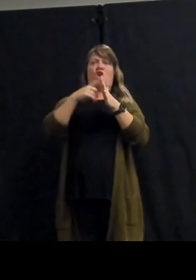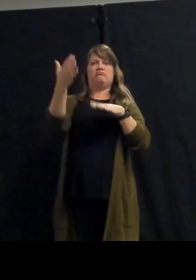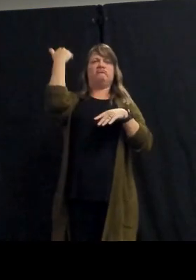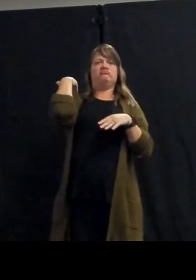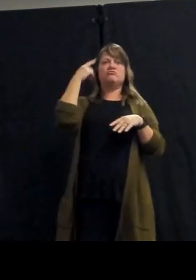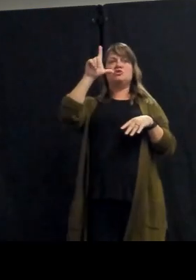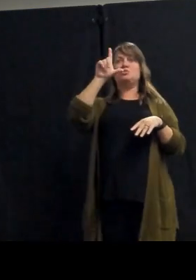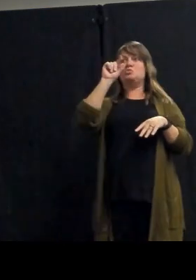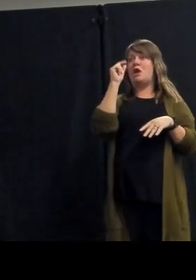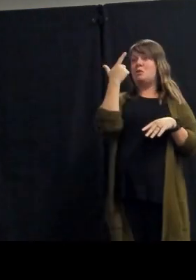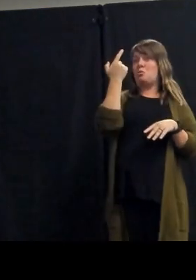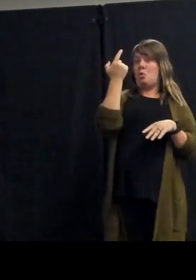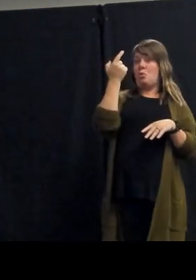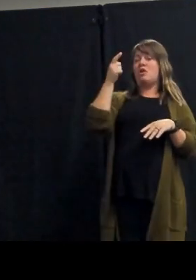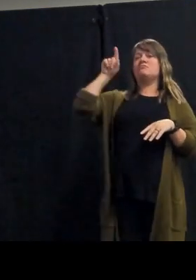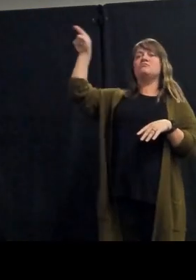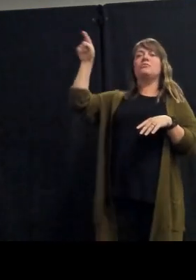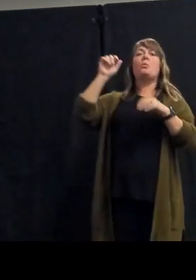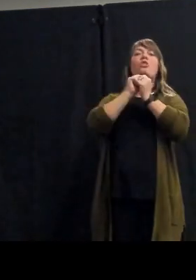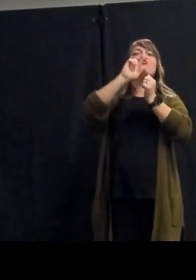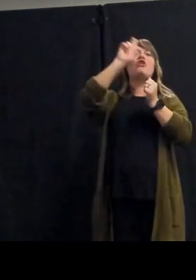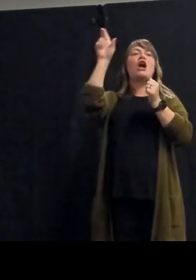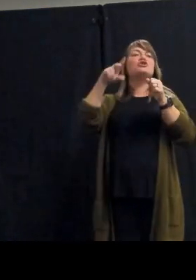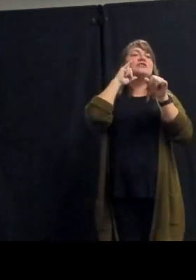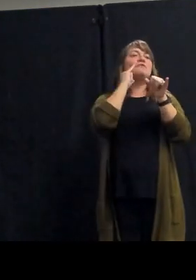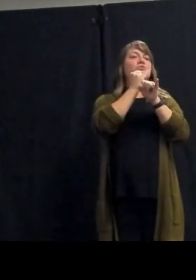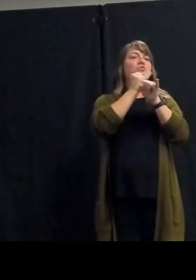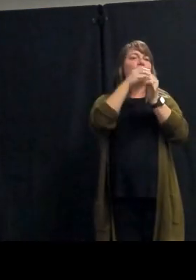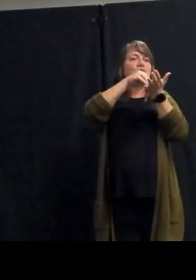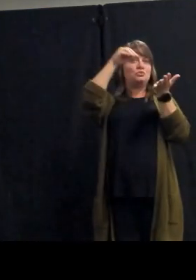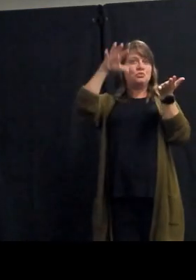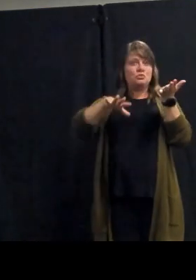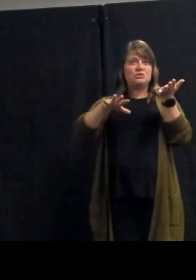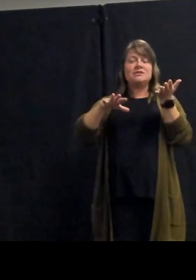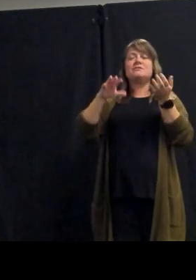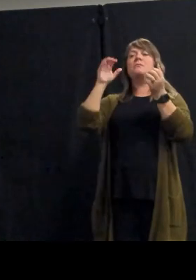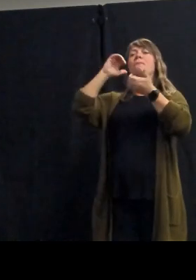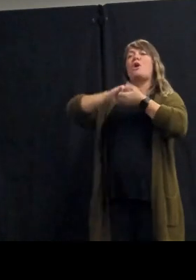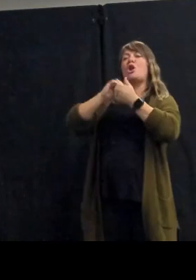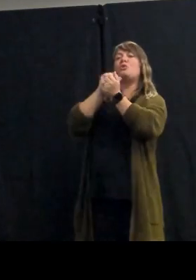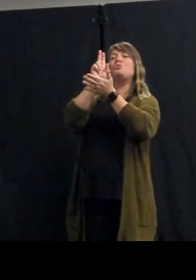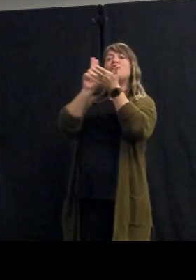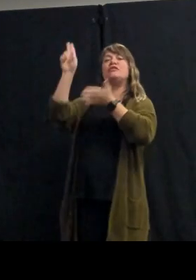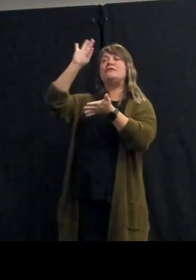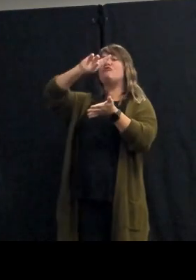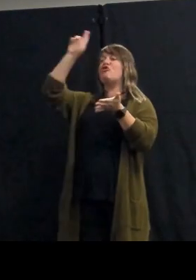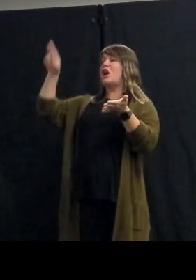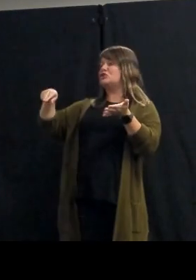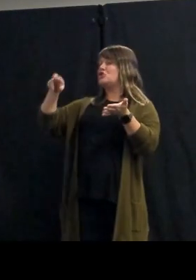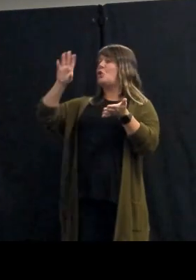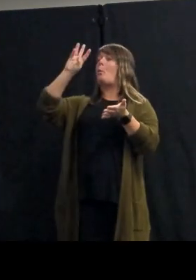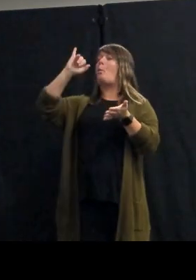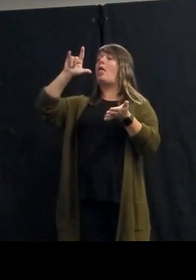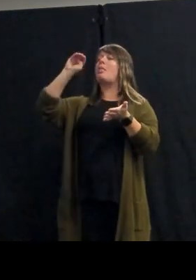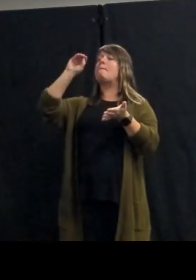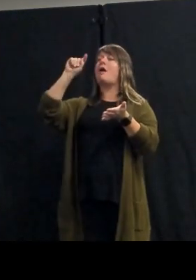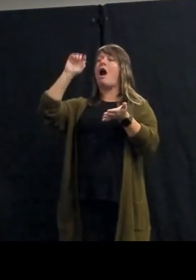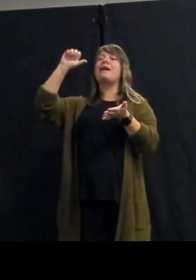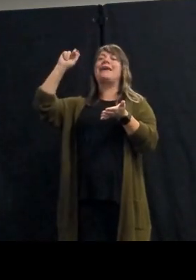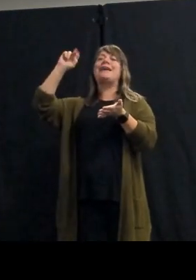This program started in 2021 with Rochester School for the Deaf